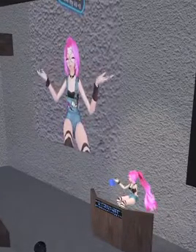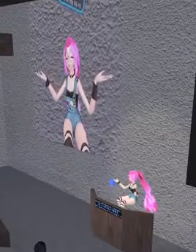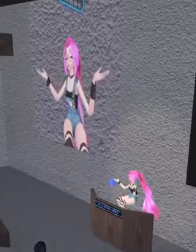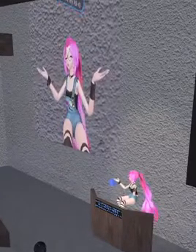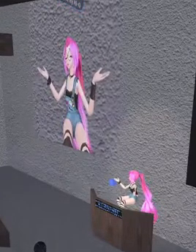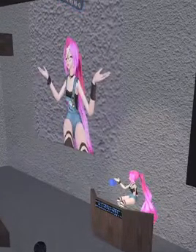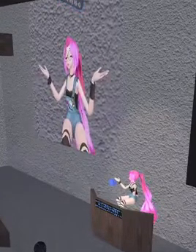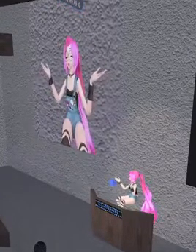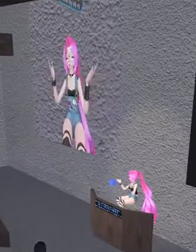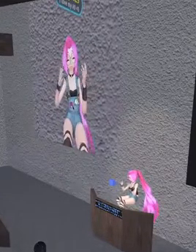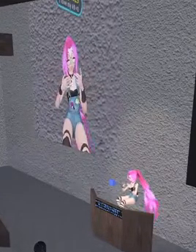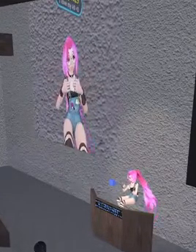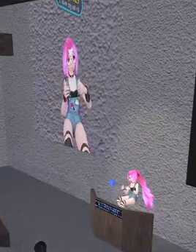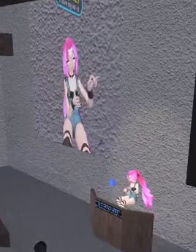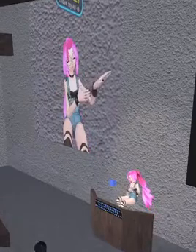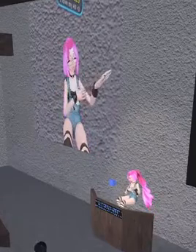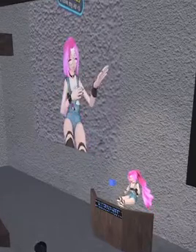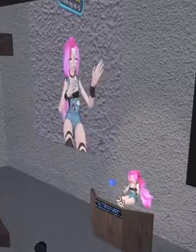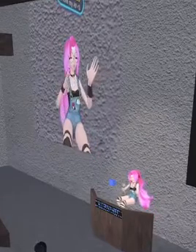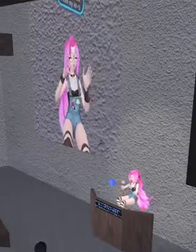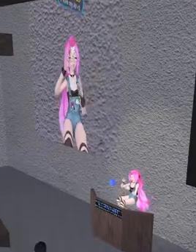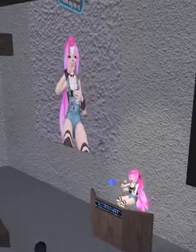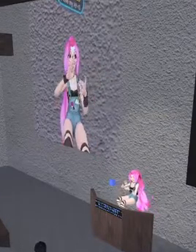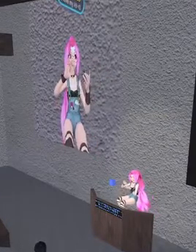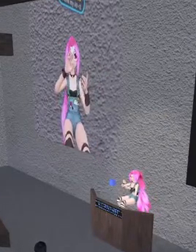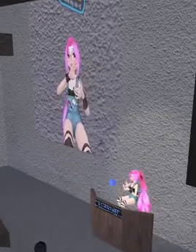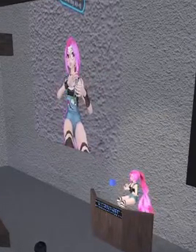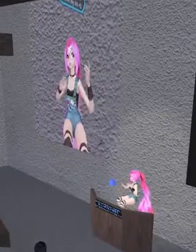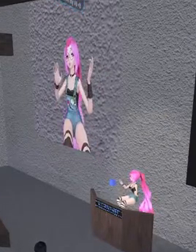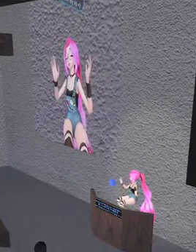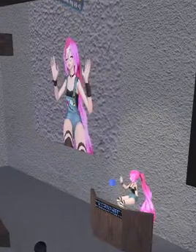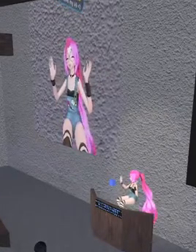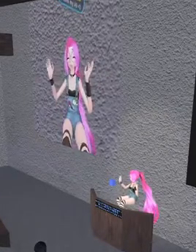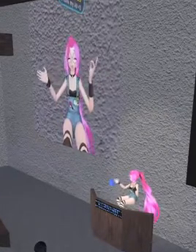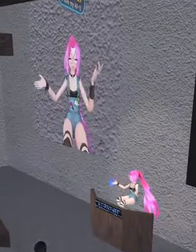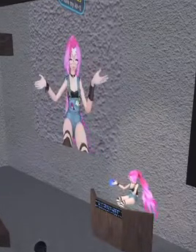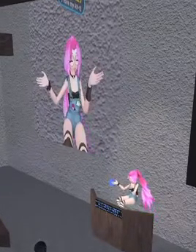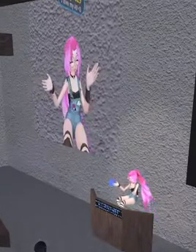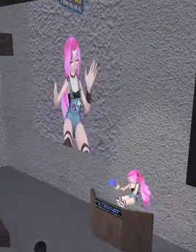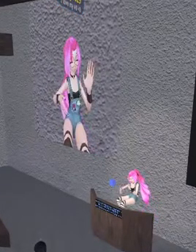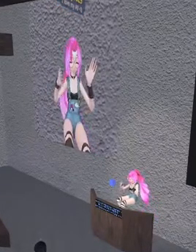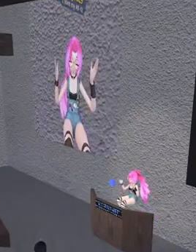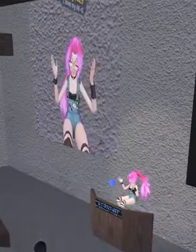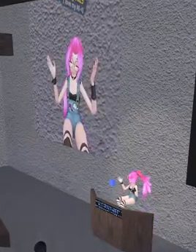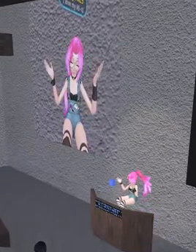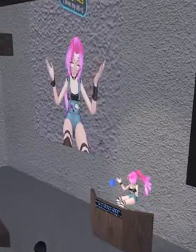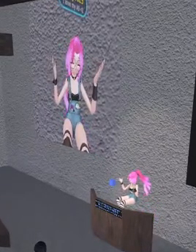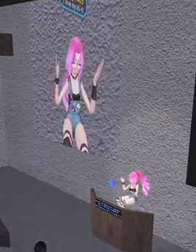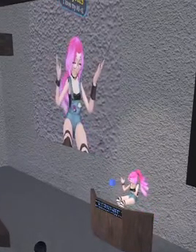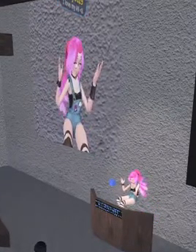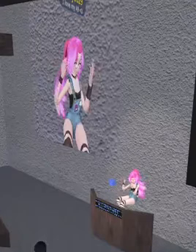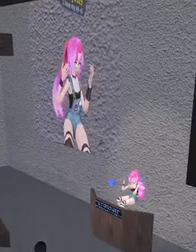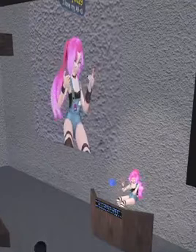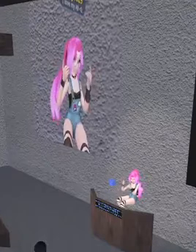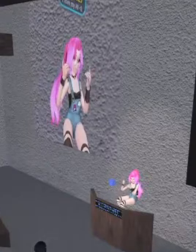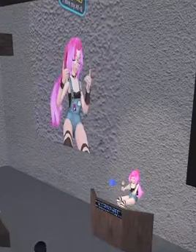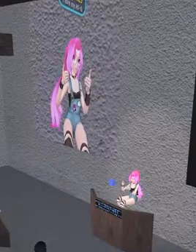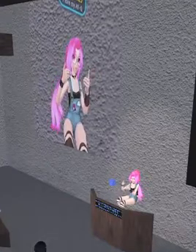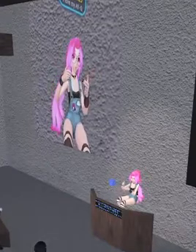with you. So yeah, just getting that out of the way in case any of you guys had some confusion about that. And today